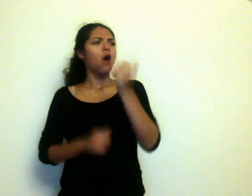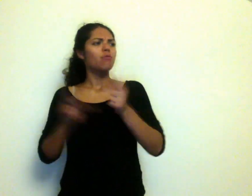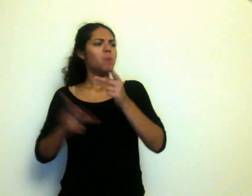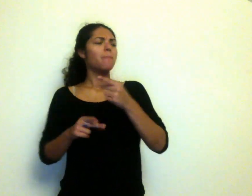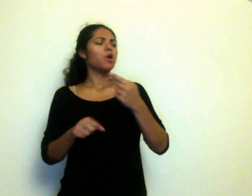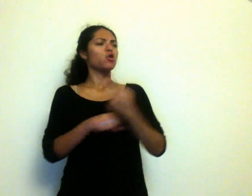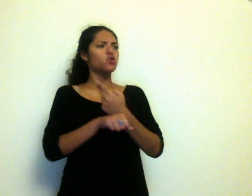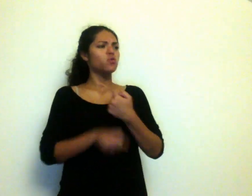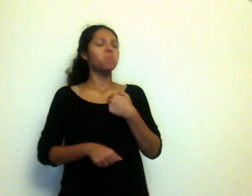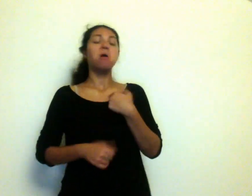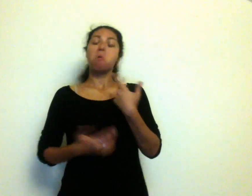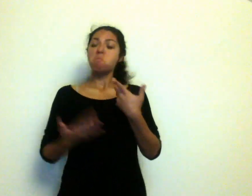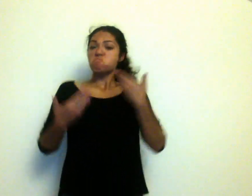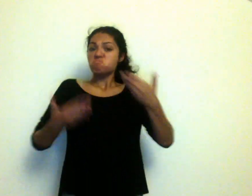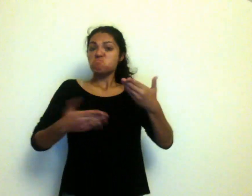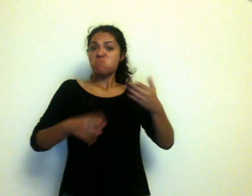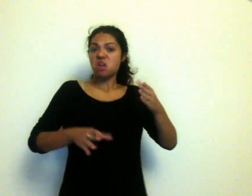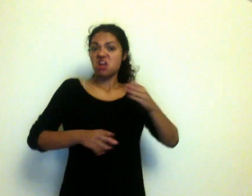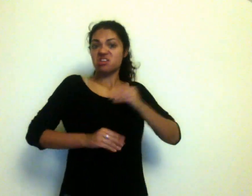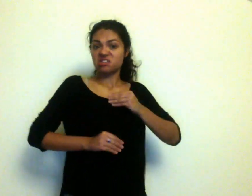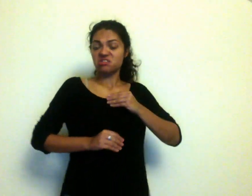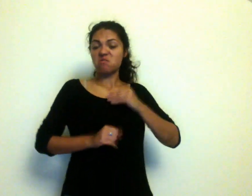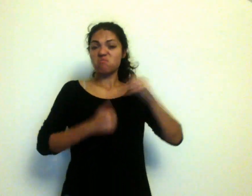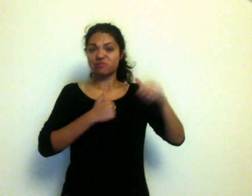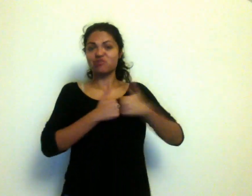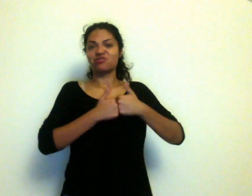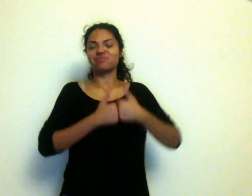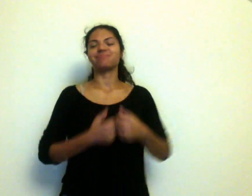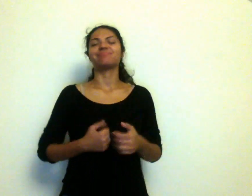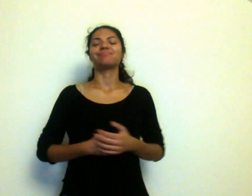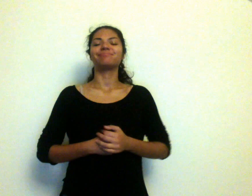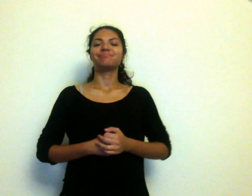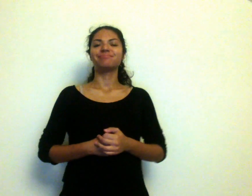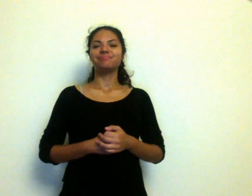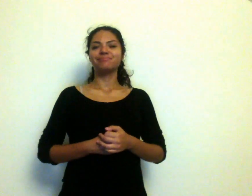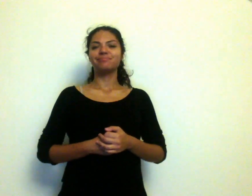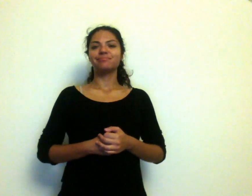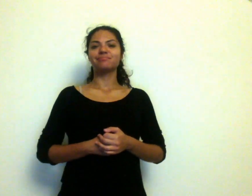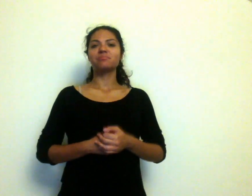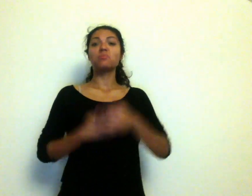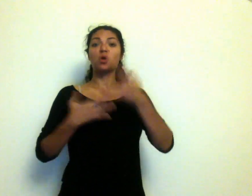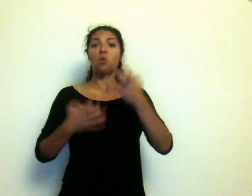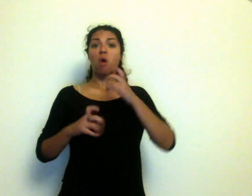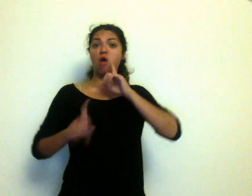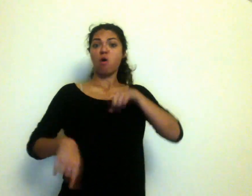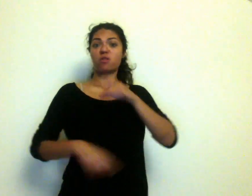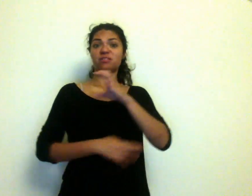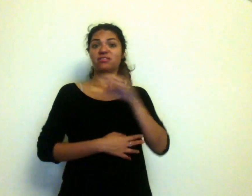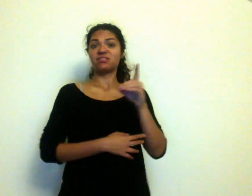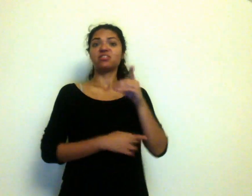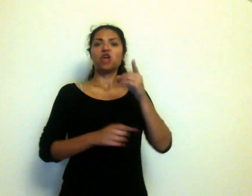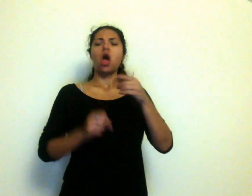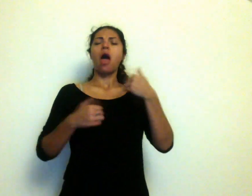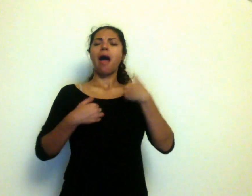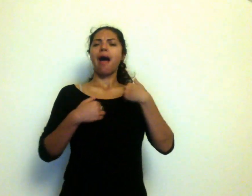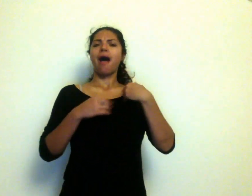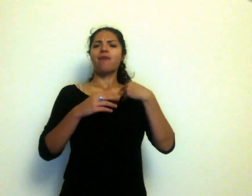depth, you may be interested in the 3-disc set entitled A Meeting of Minds. The album features 3 messages on the topic,